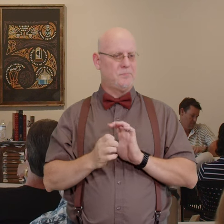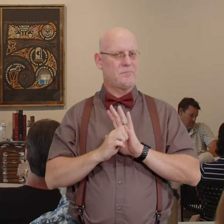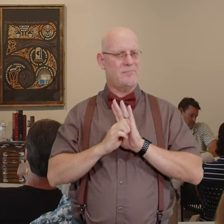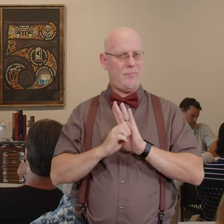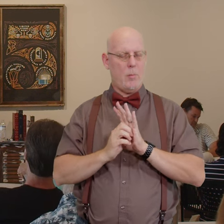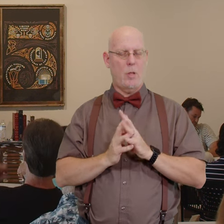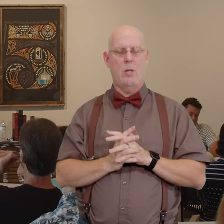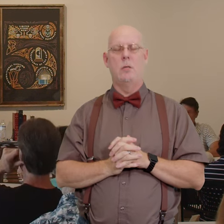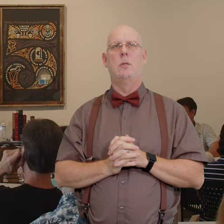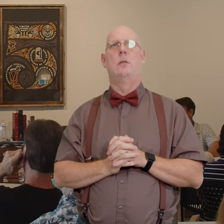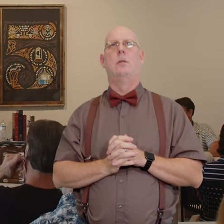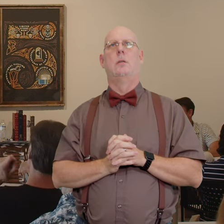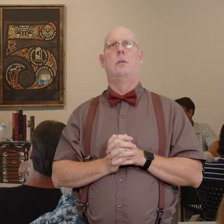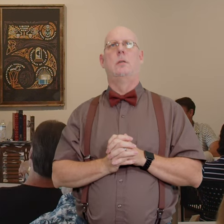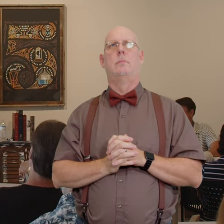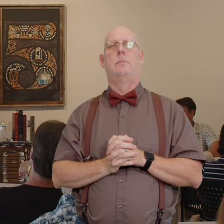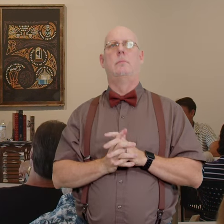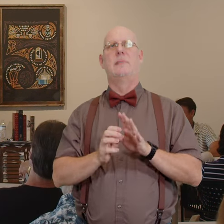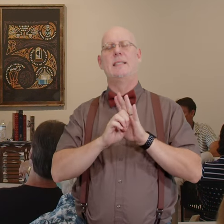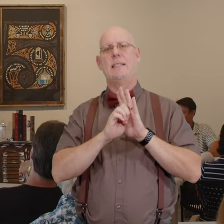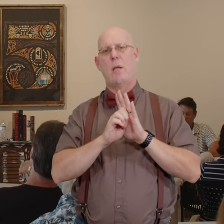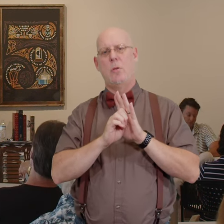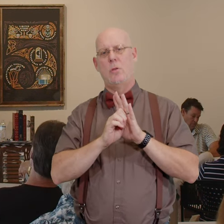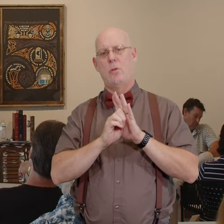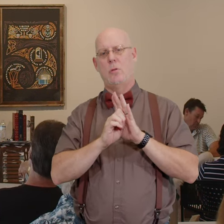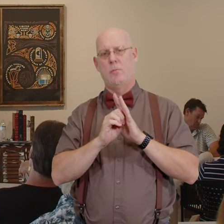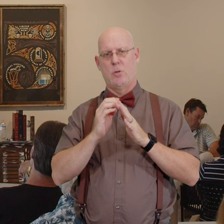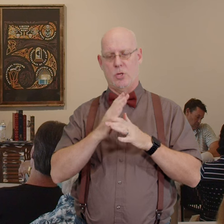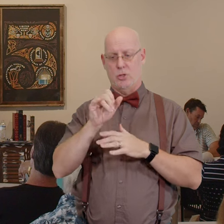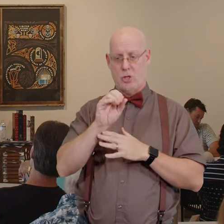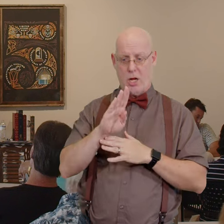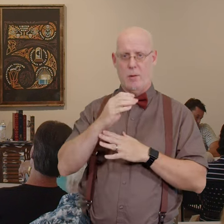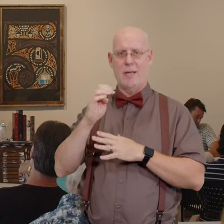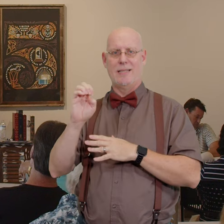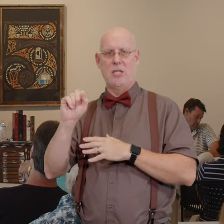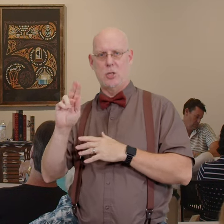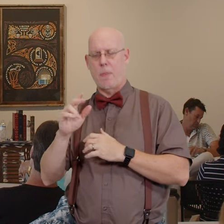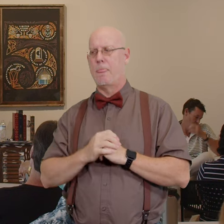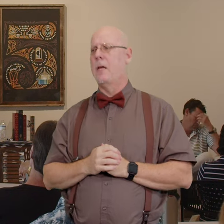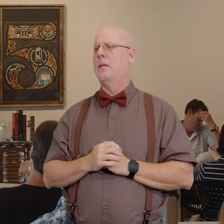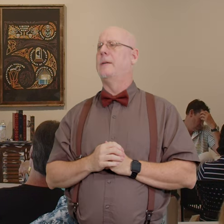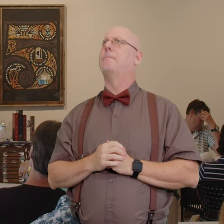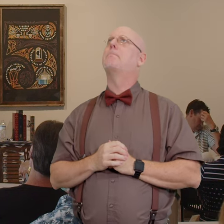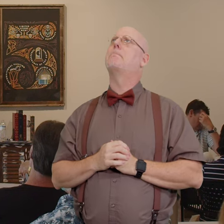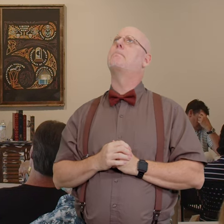an example here, okay? An example between Jacob and Esau. Now,